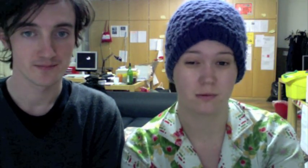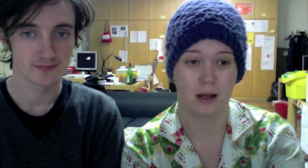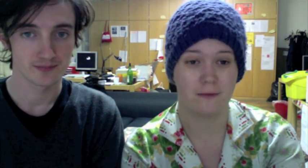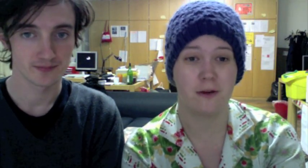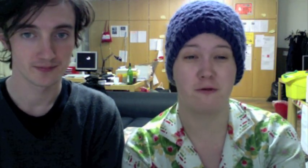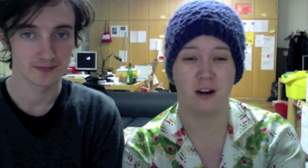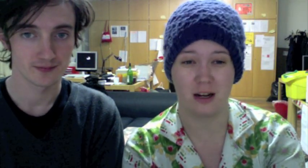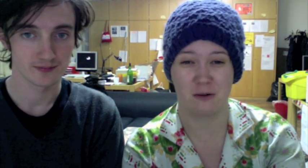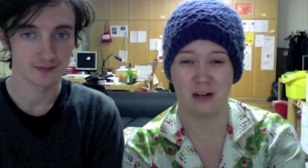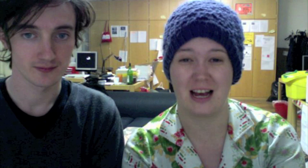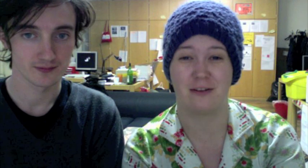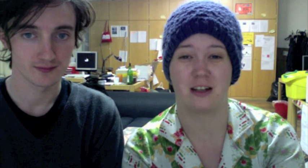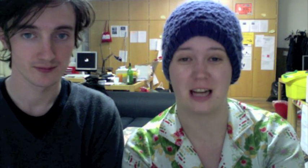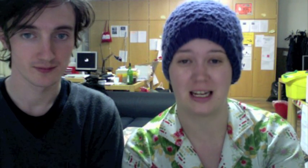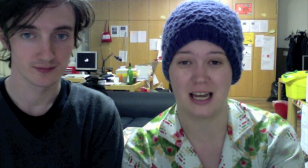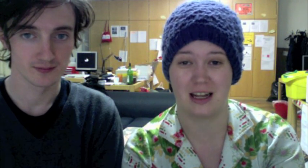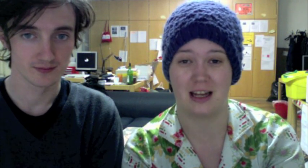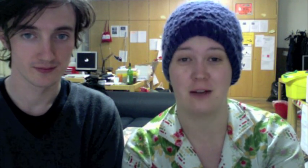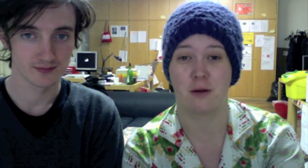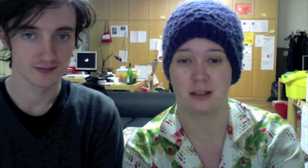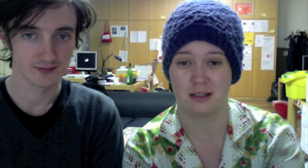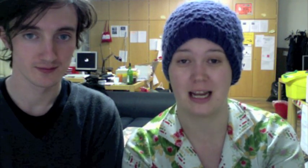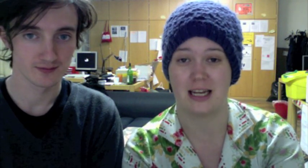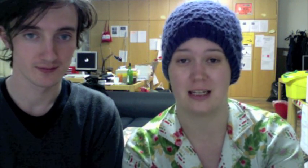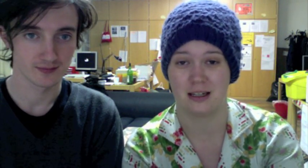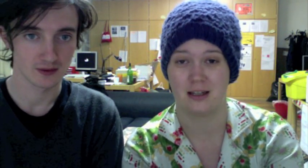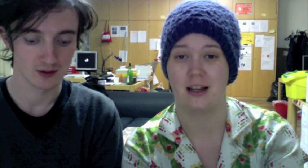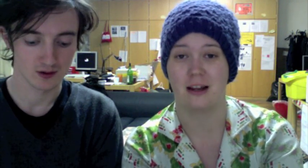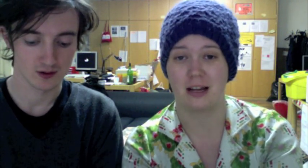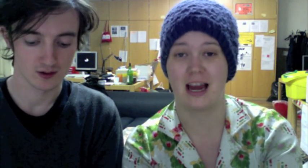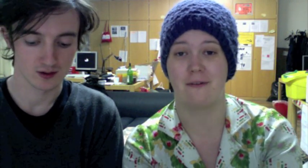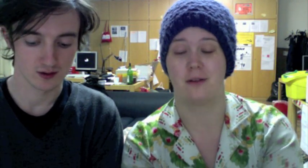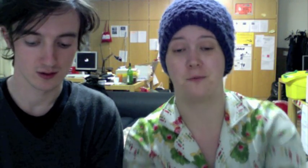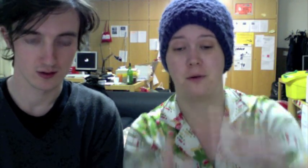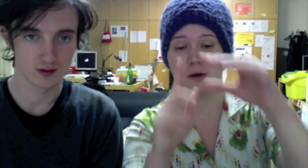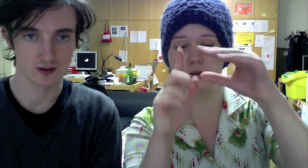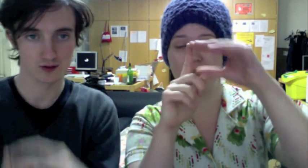if you really, really have a good idea and you want to say it, you can have a proposal.